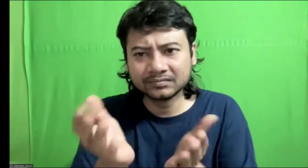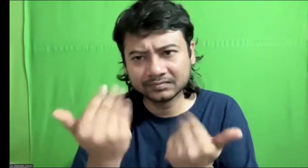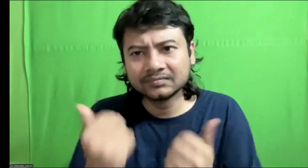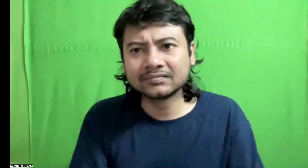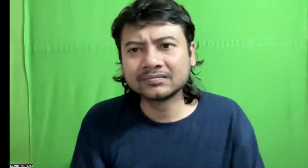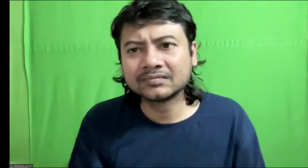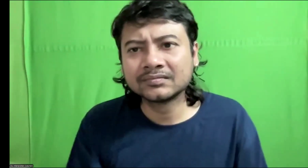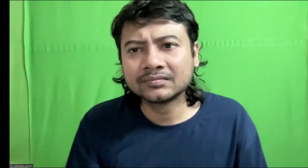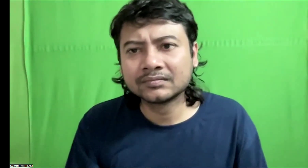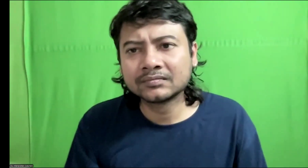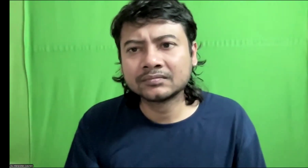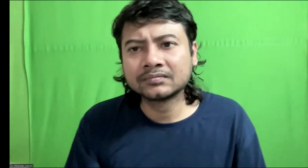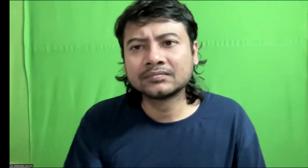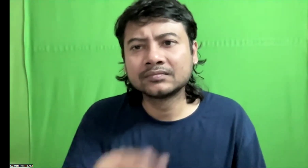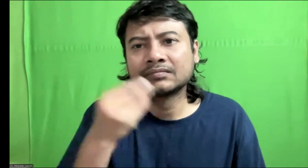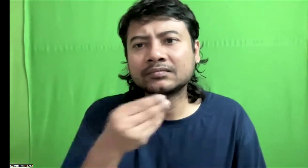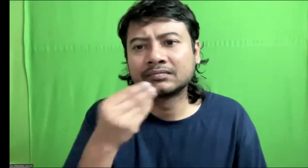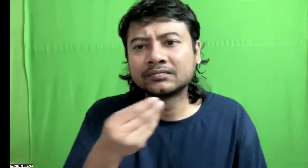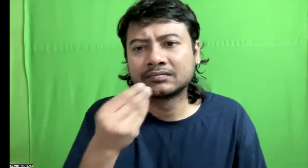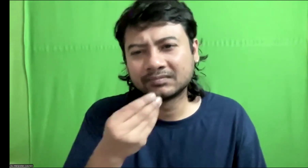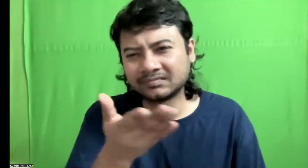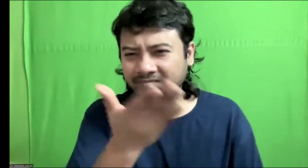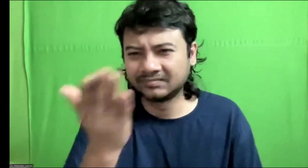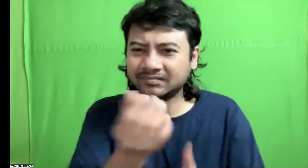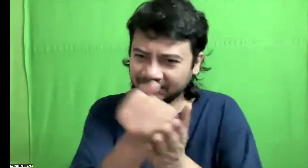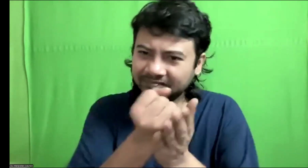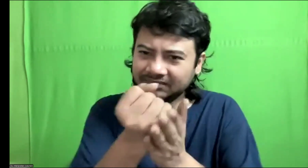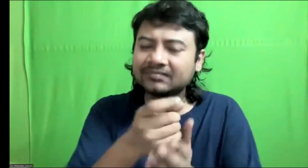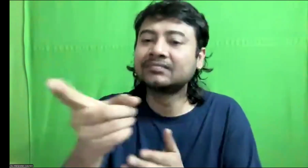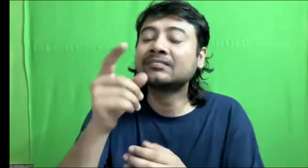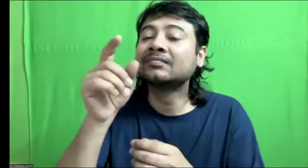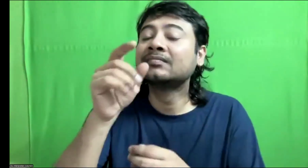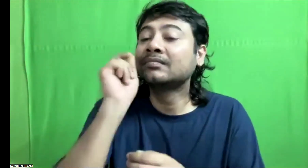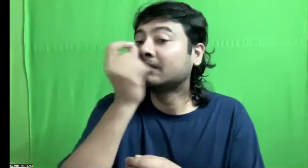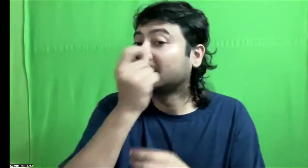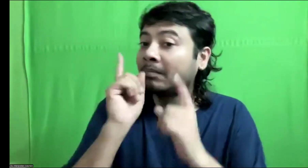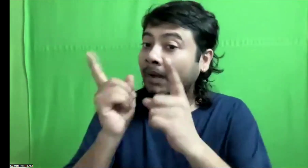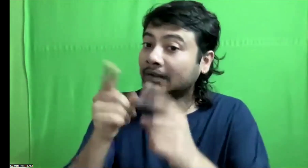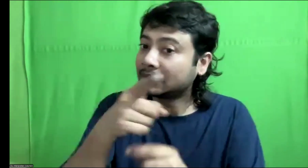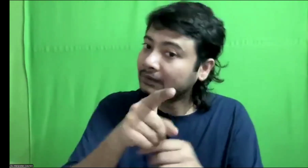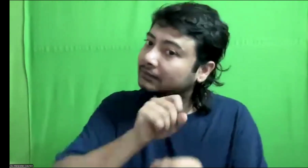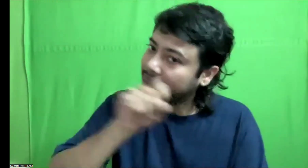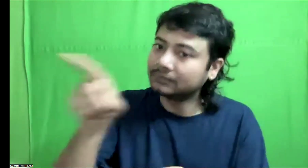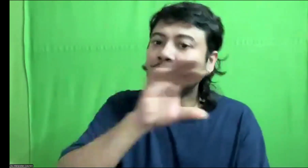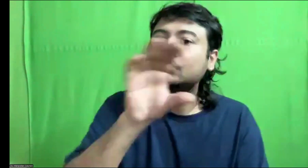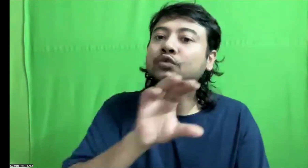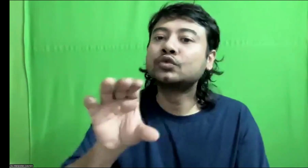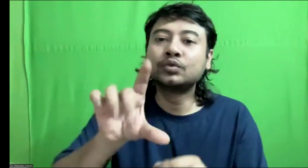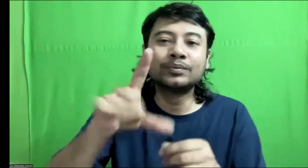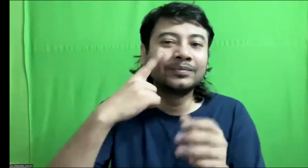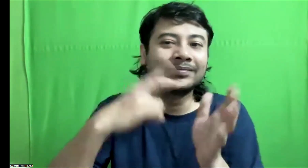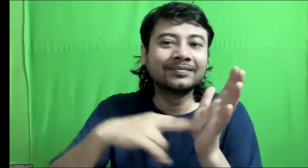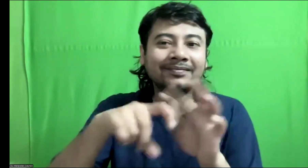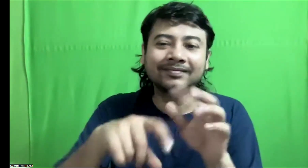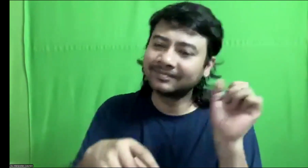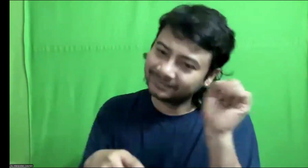Please start and invite me also. I'll also join and I'll do aarti with you people. Somebody should start a